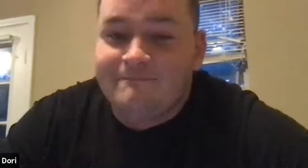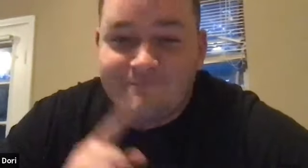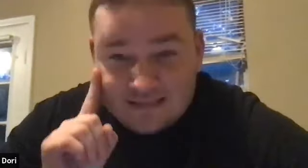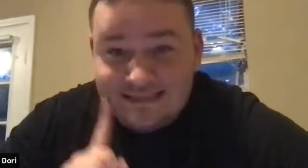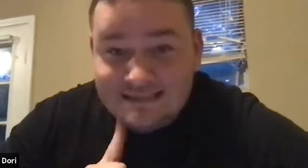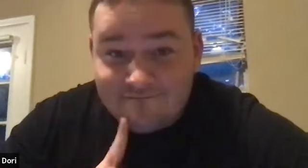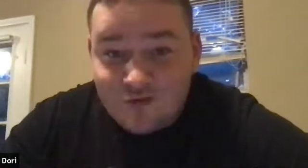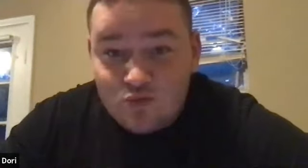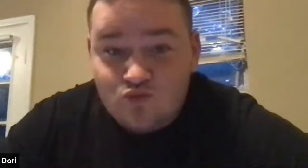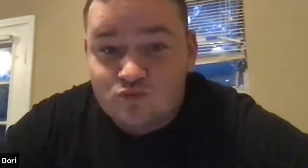Deaf you?